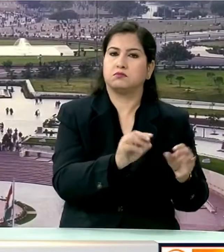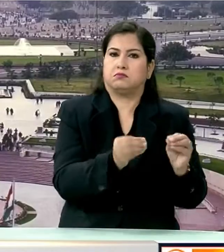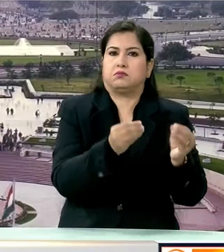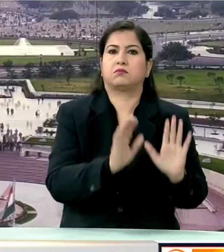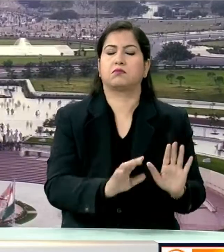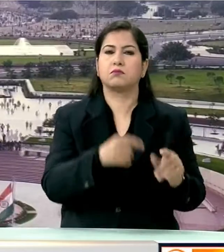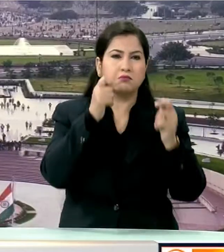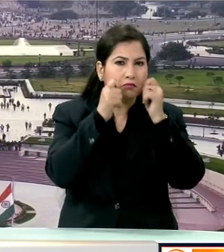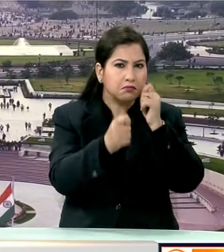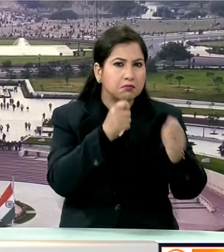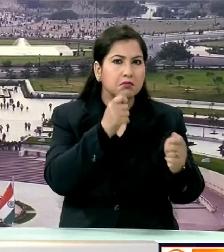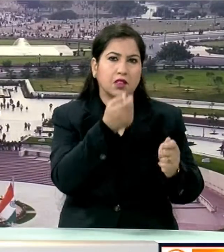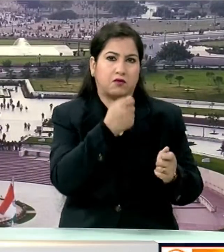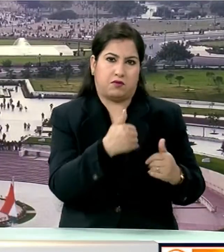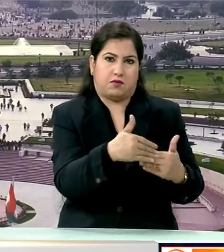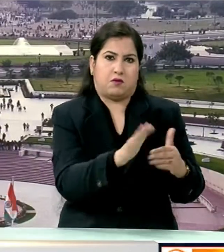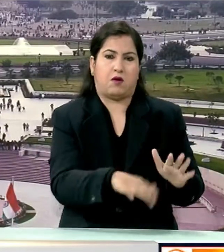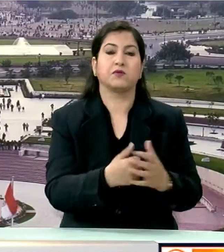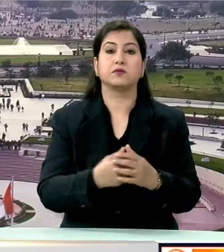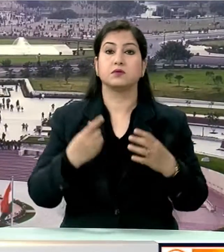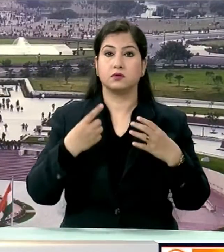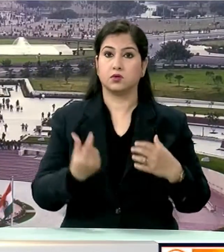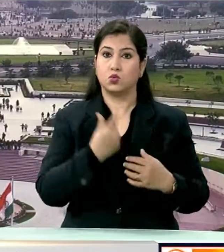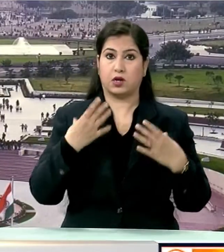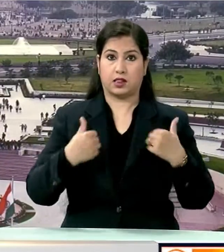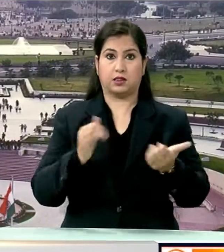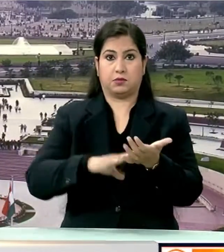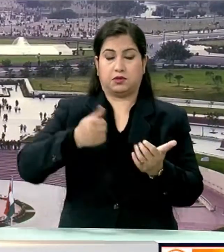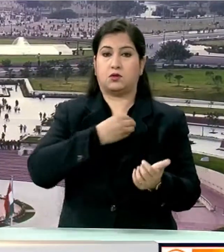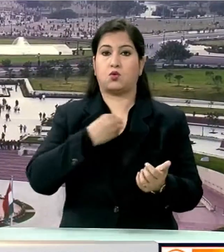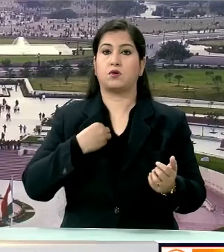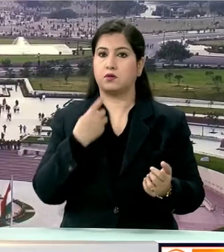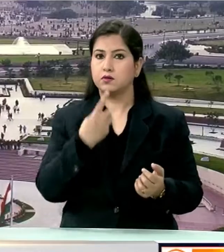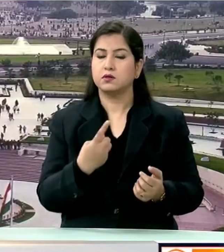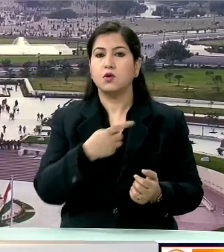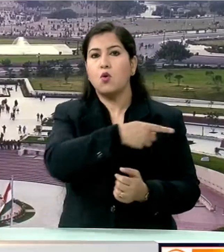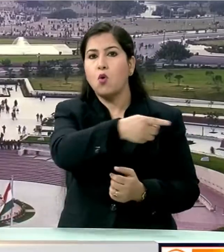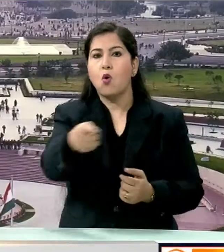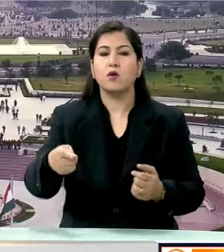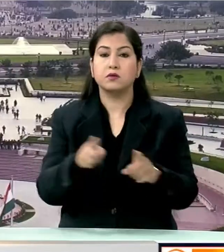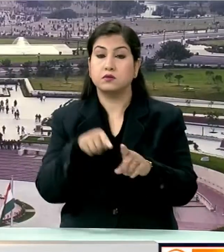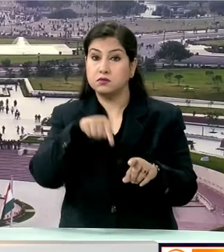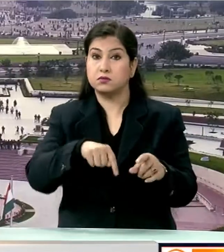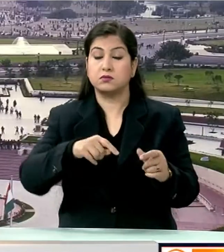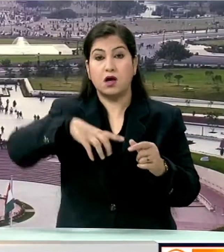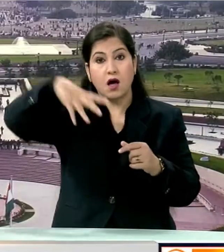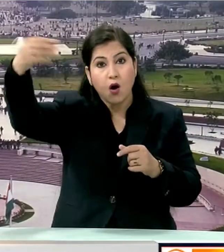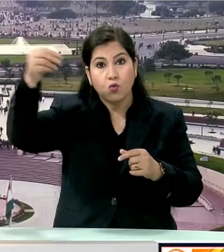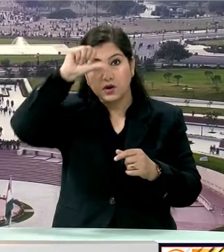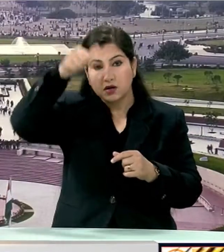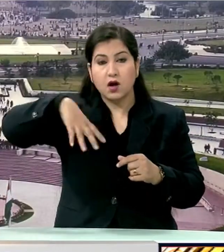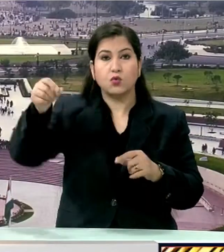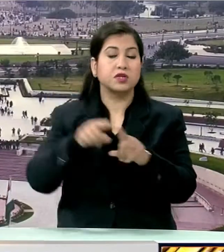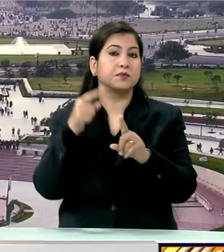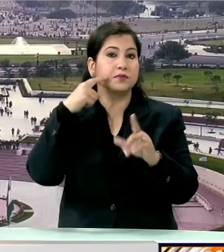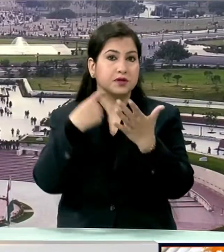being closely monitored. Union Health Minister Dr. Harshvardhan has advised people to avoid travel to countries like